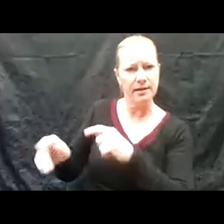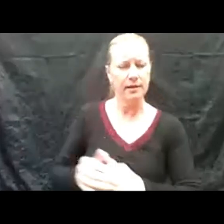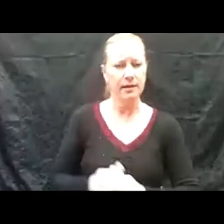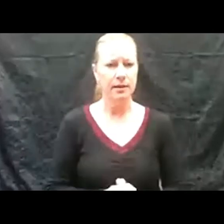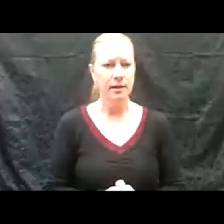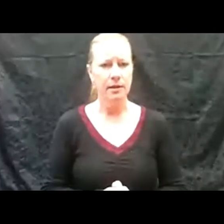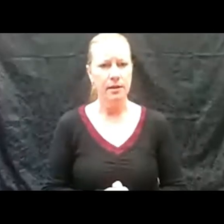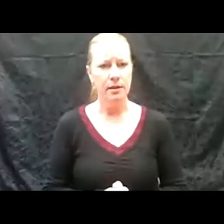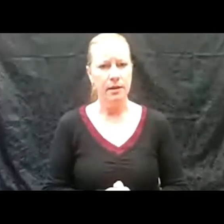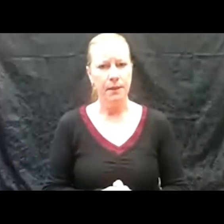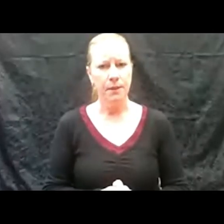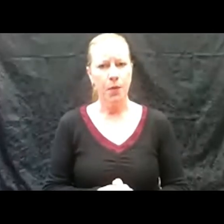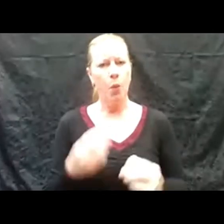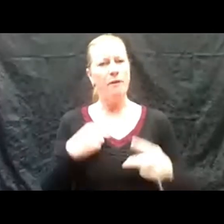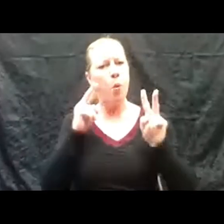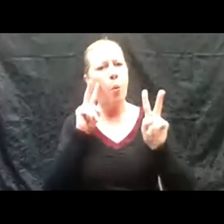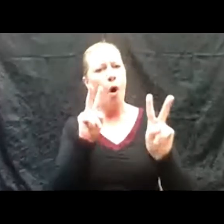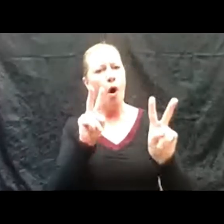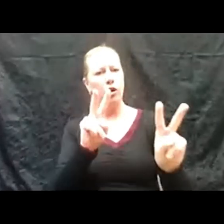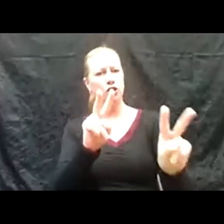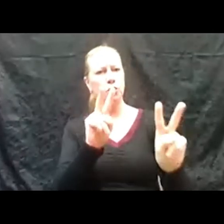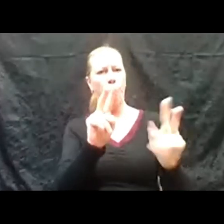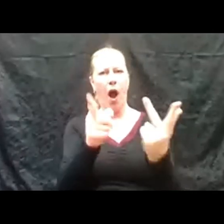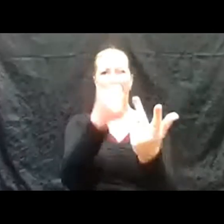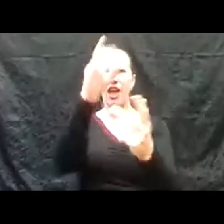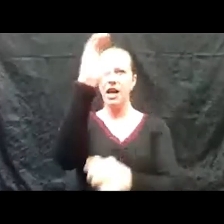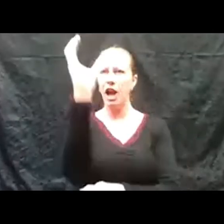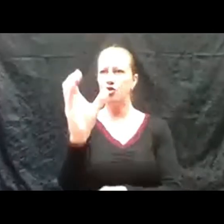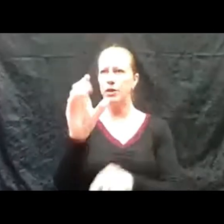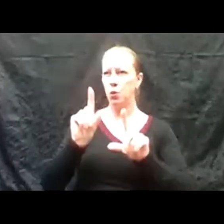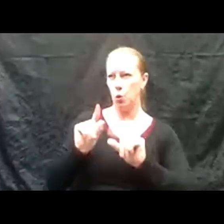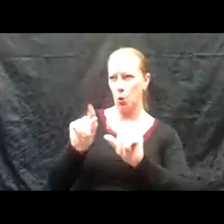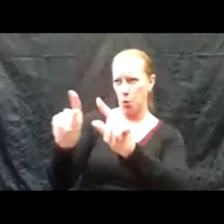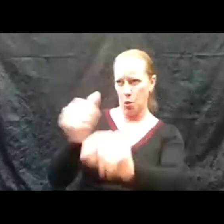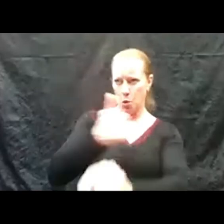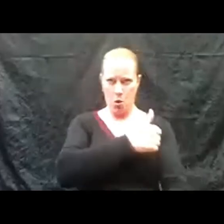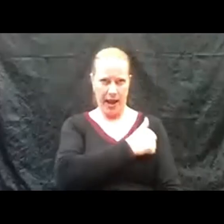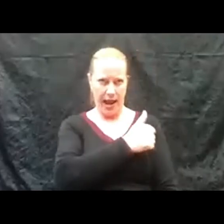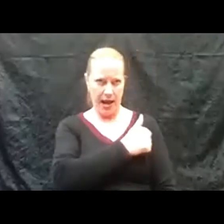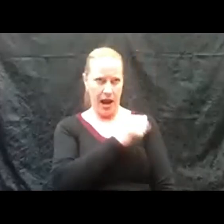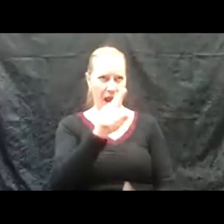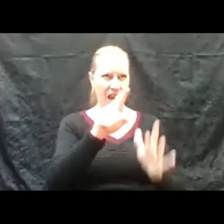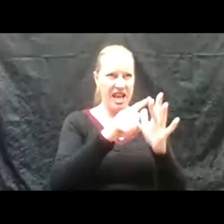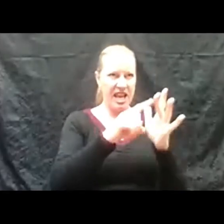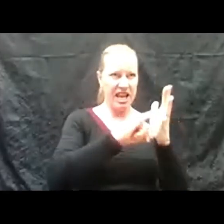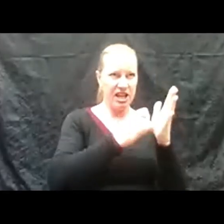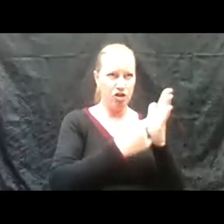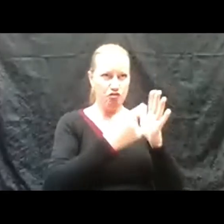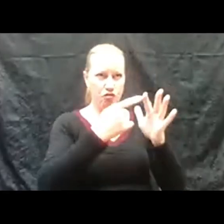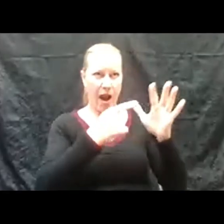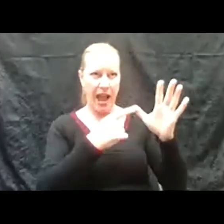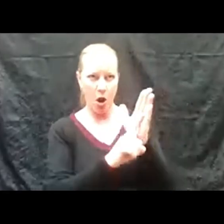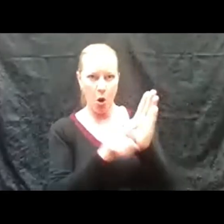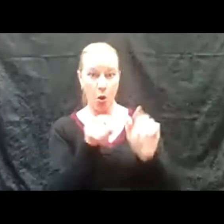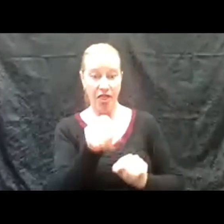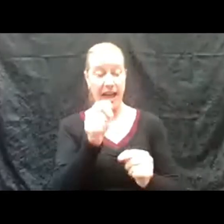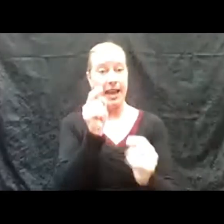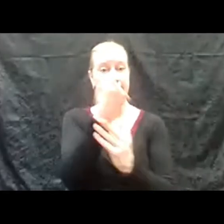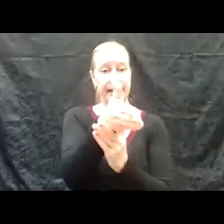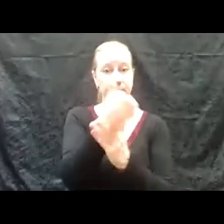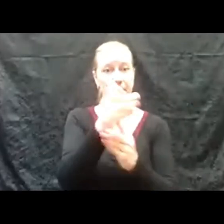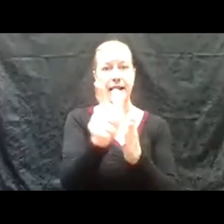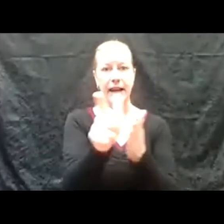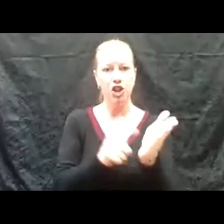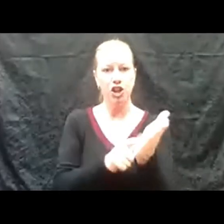We've watched what other countries have done, Canada, Israel, with their accessibility legislation,